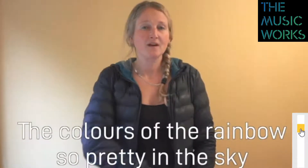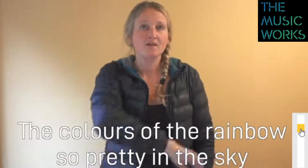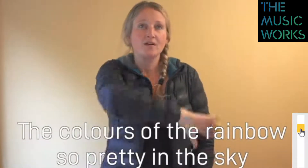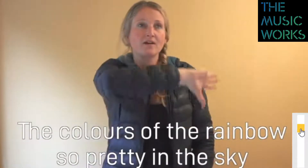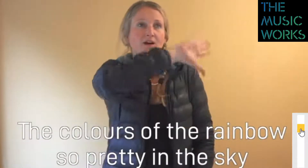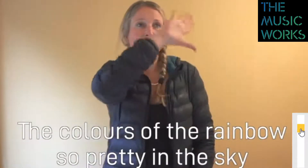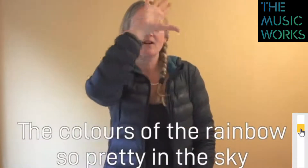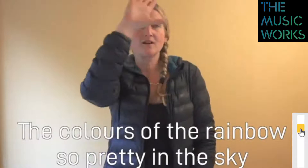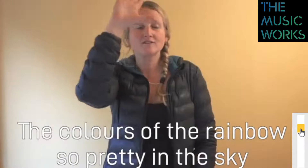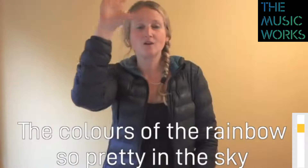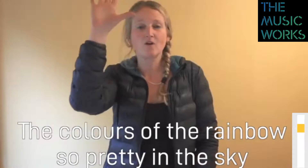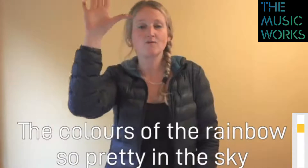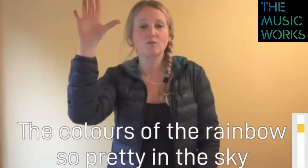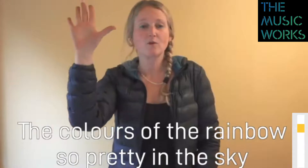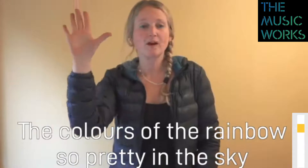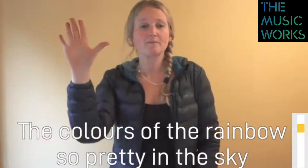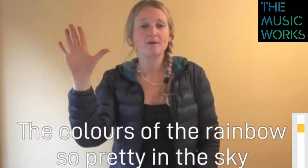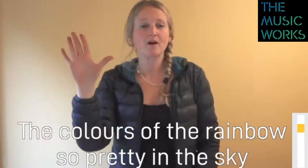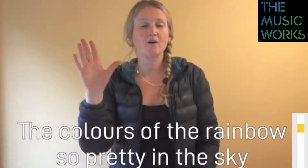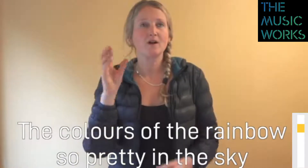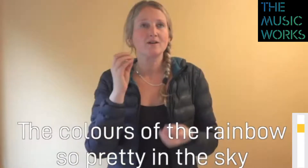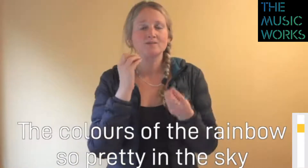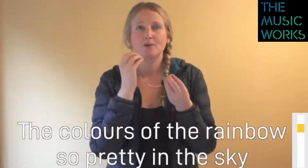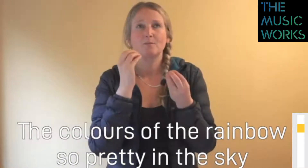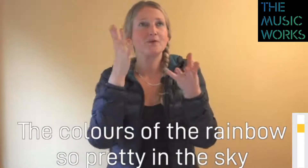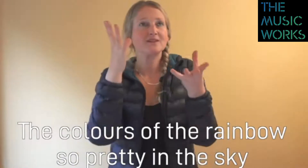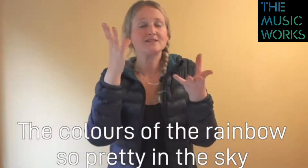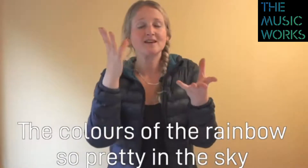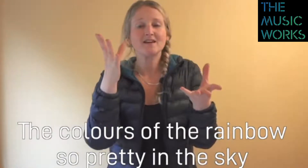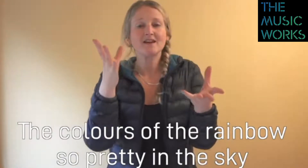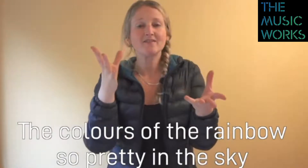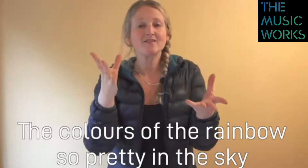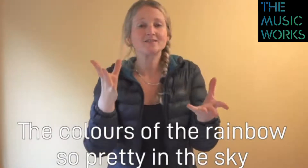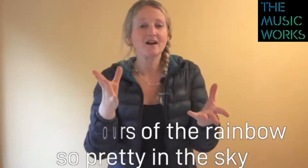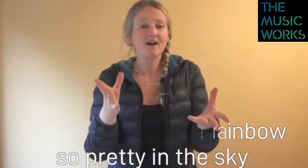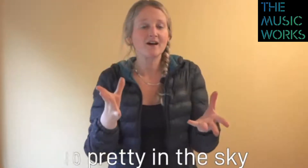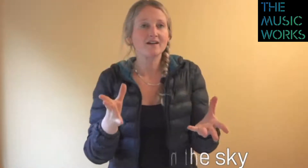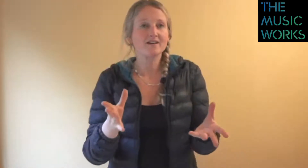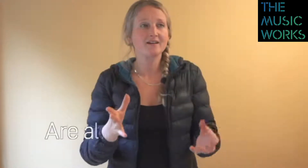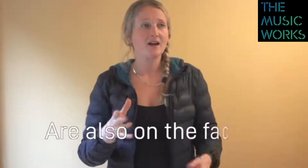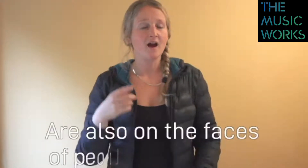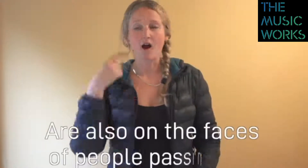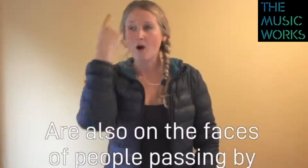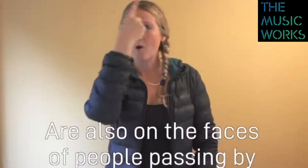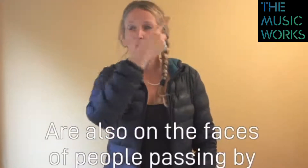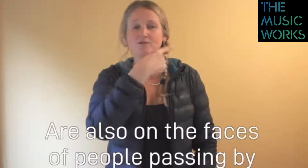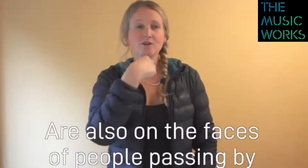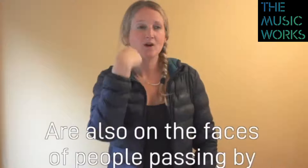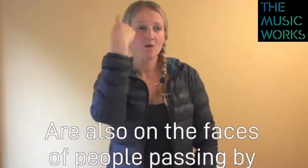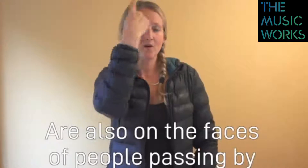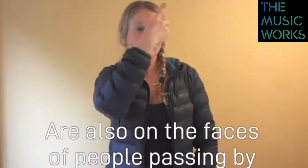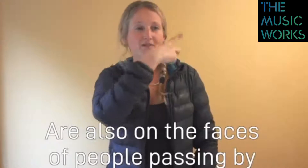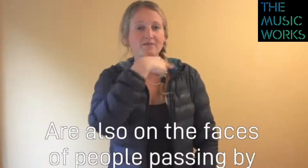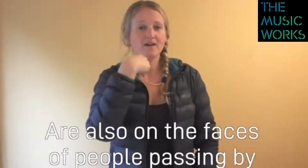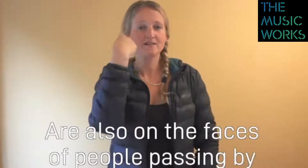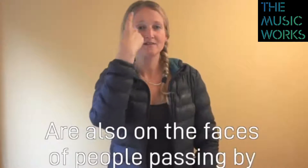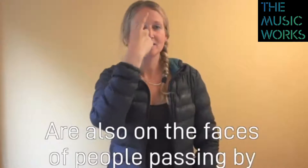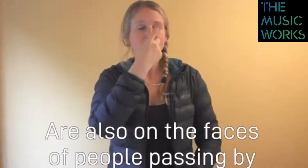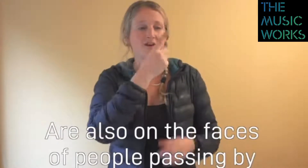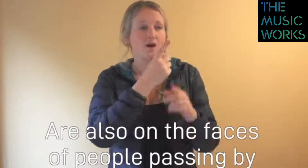The colours of the rainbow, so pretty in the sky, are also on the faces